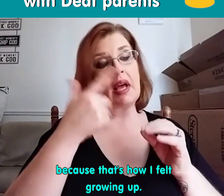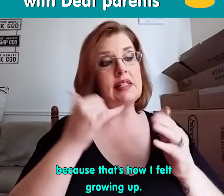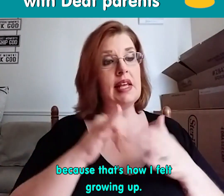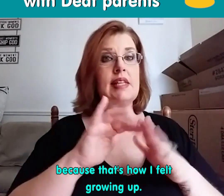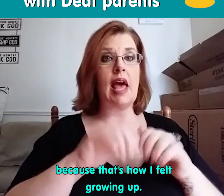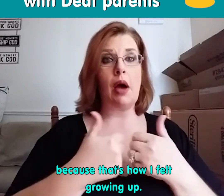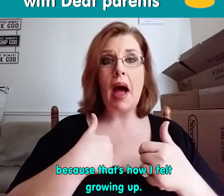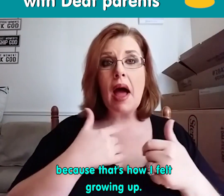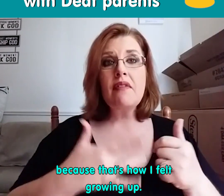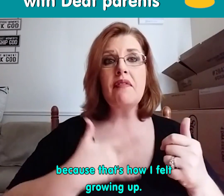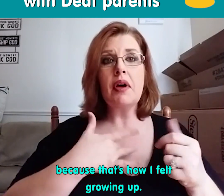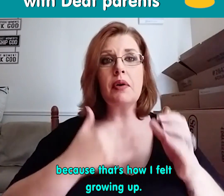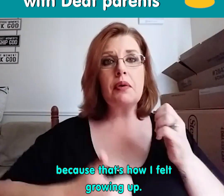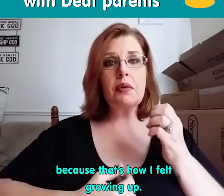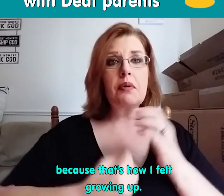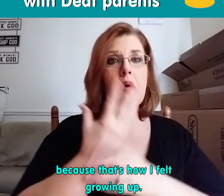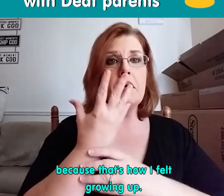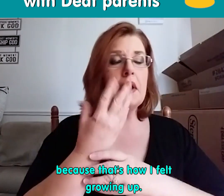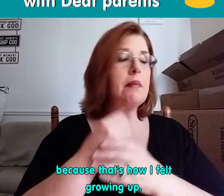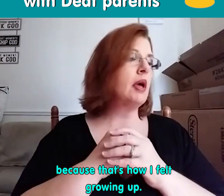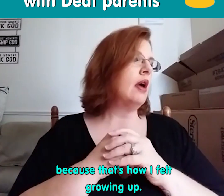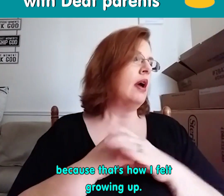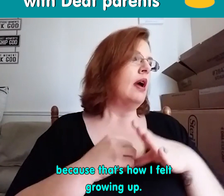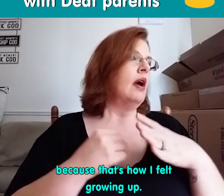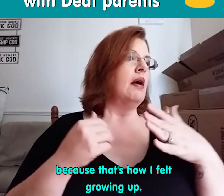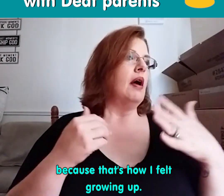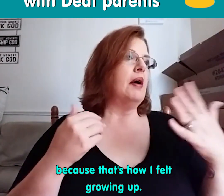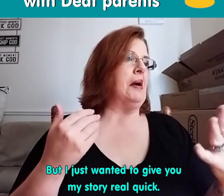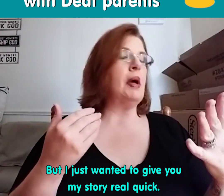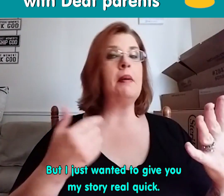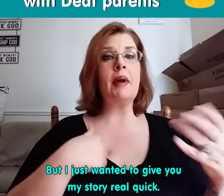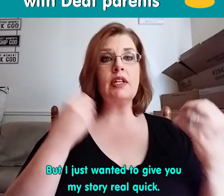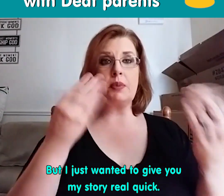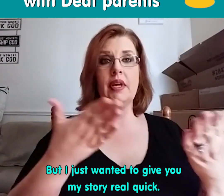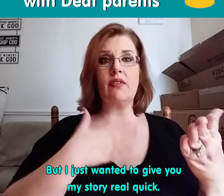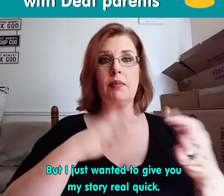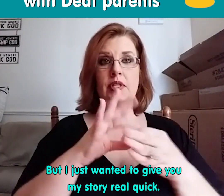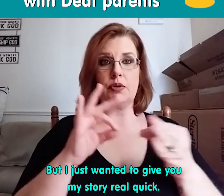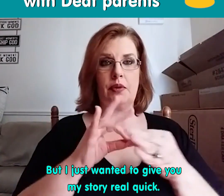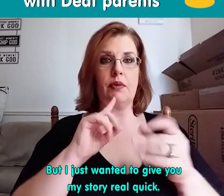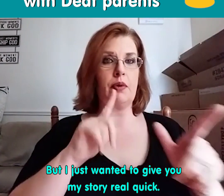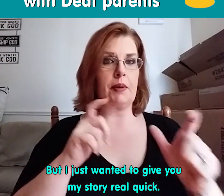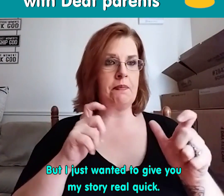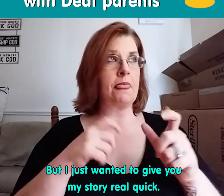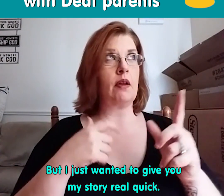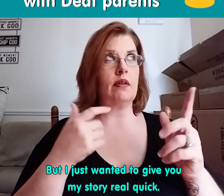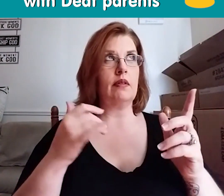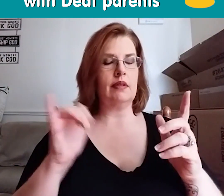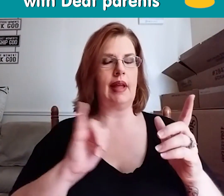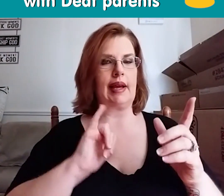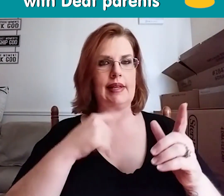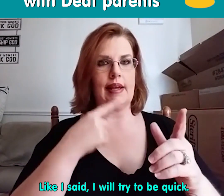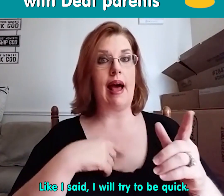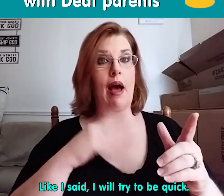because that's how I felt growing up. But I just want to give you my story real quick. Like I said, I